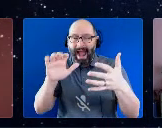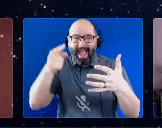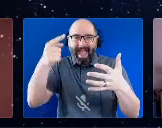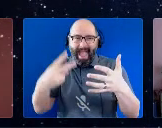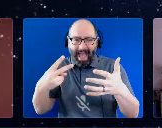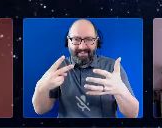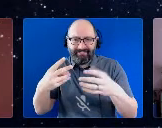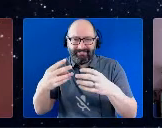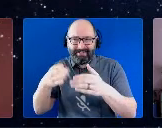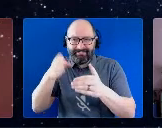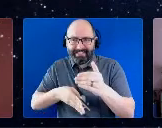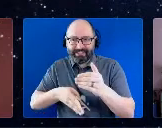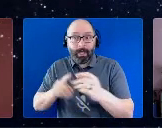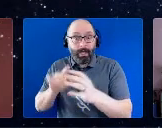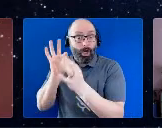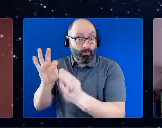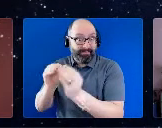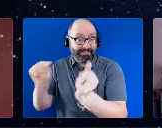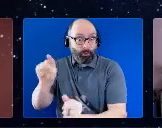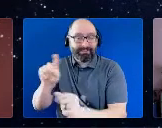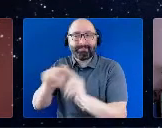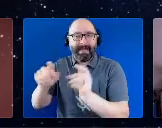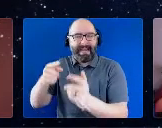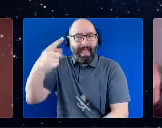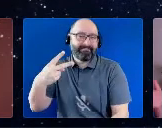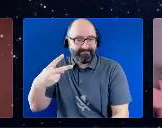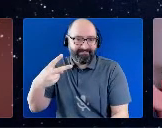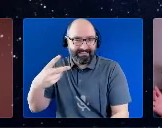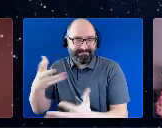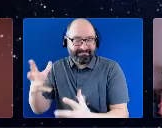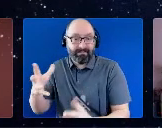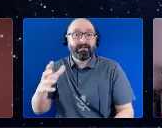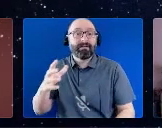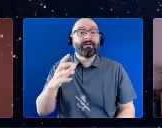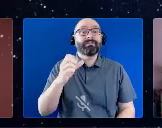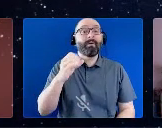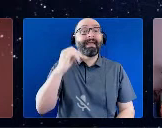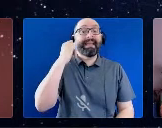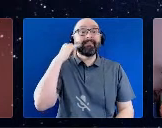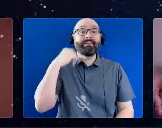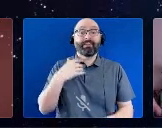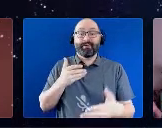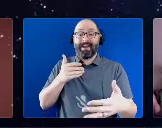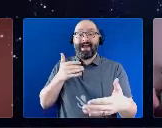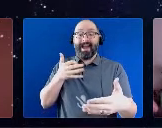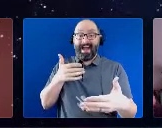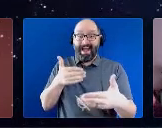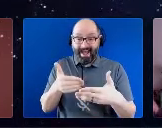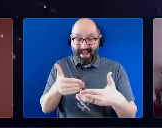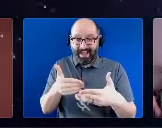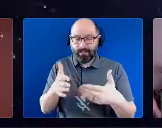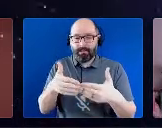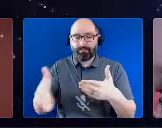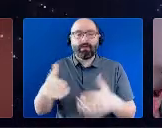you're going halfway from the forwards point, but you're like not seeing the rest of it, it just kind of looks like, oh no, this